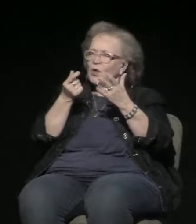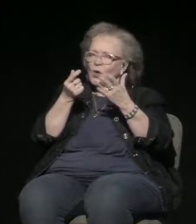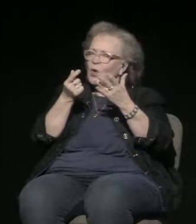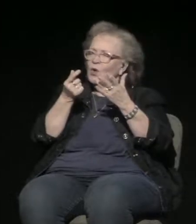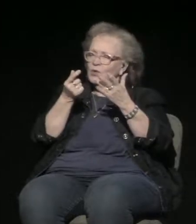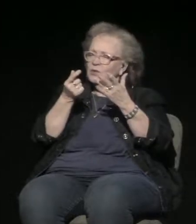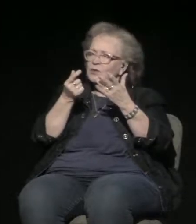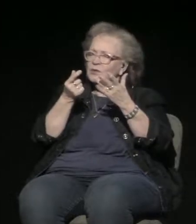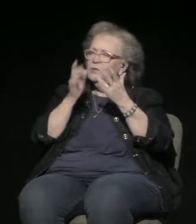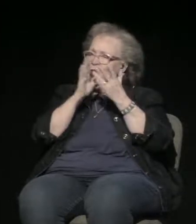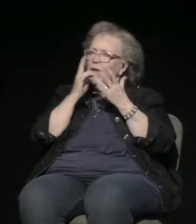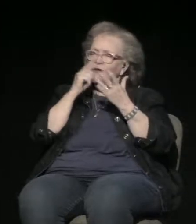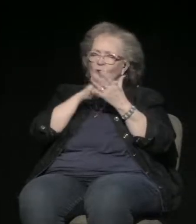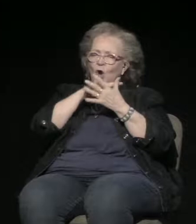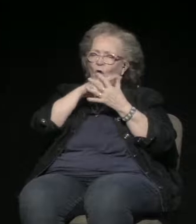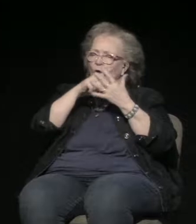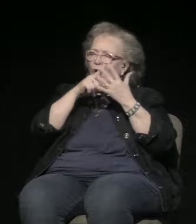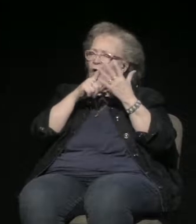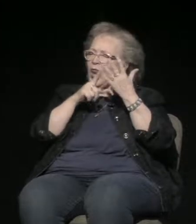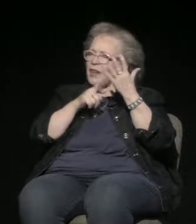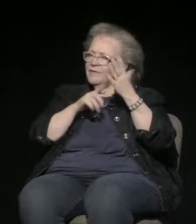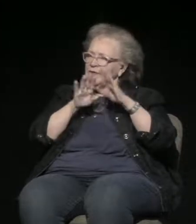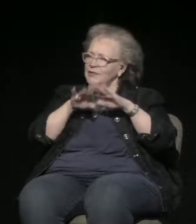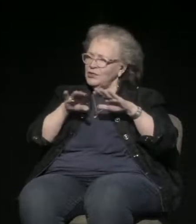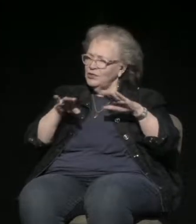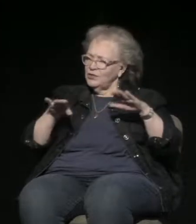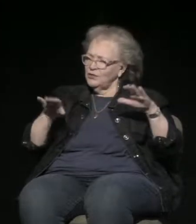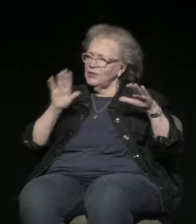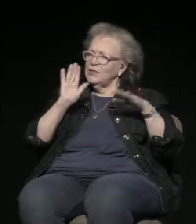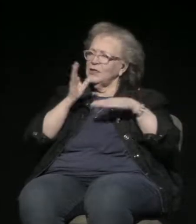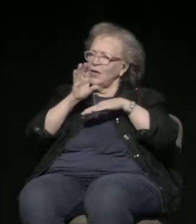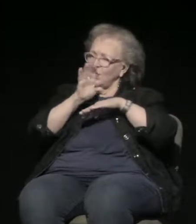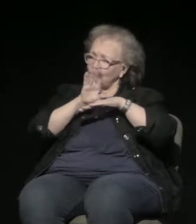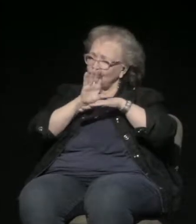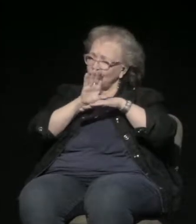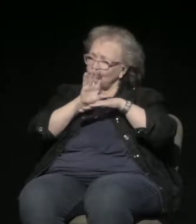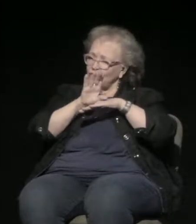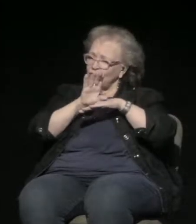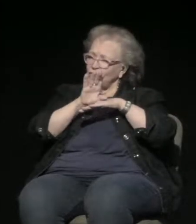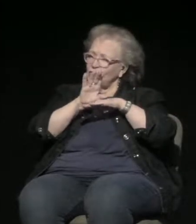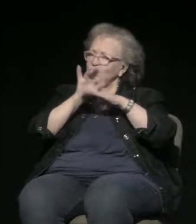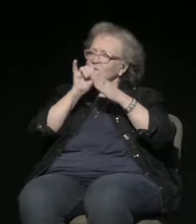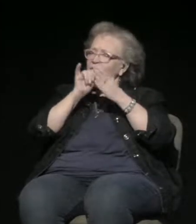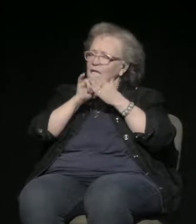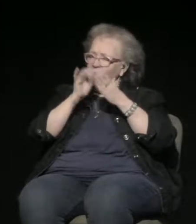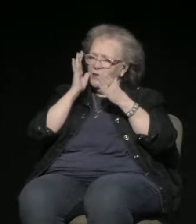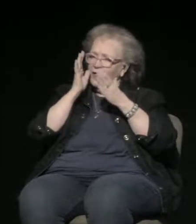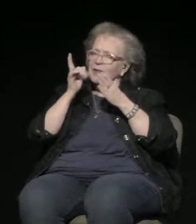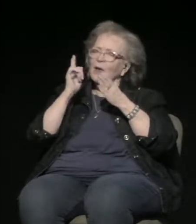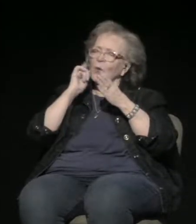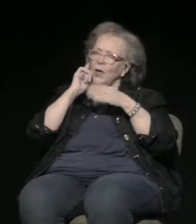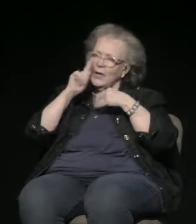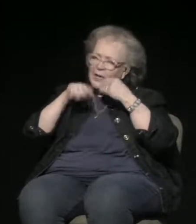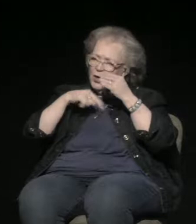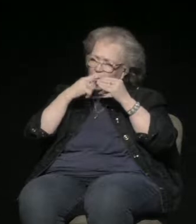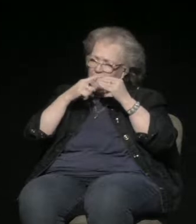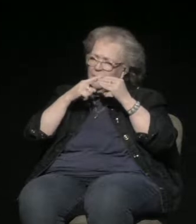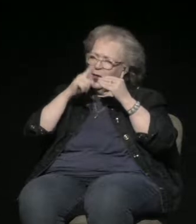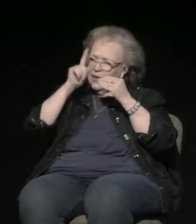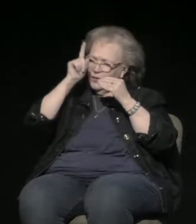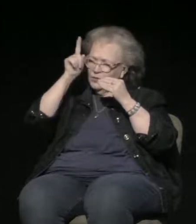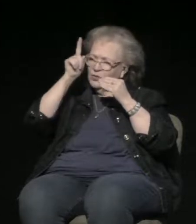That for him And for all These kids On this stage And in our church Lord that they Would hear About you